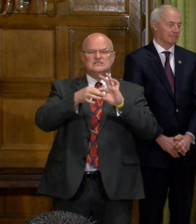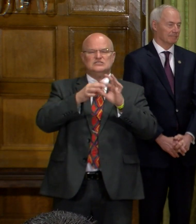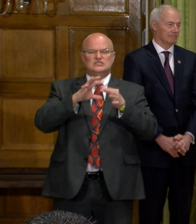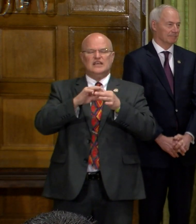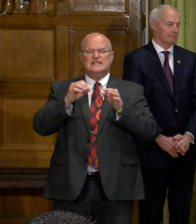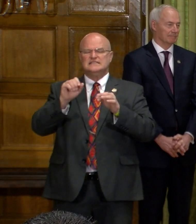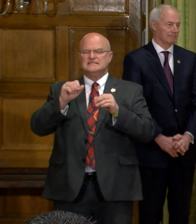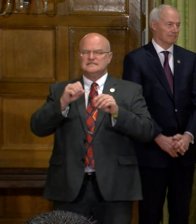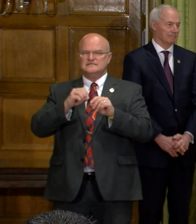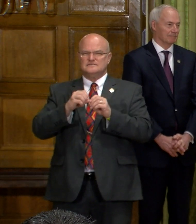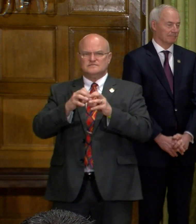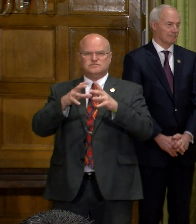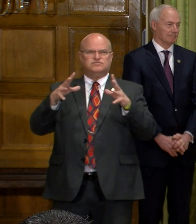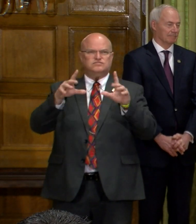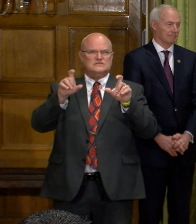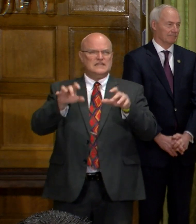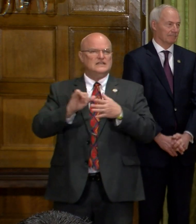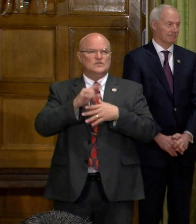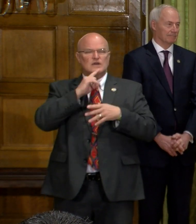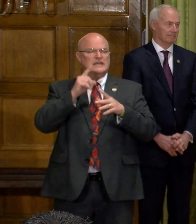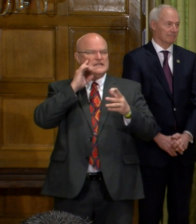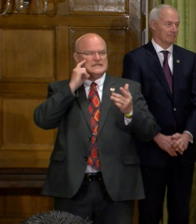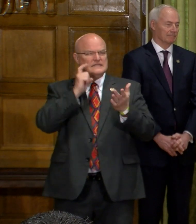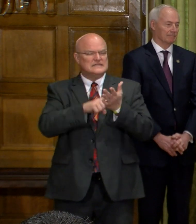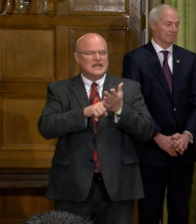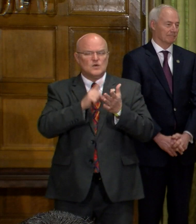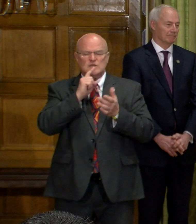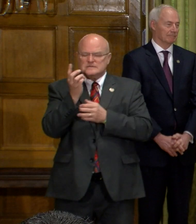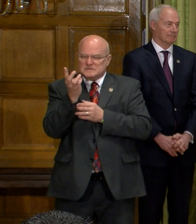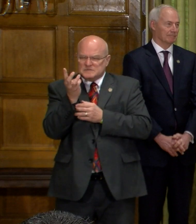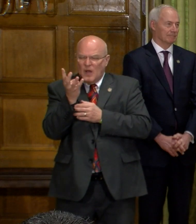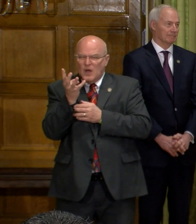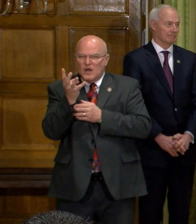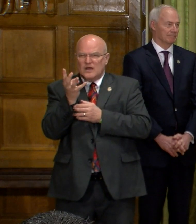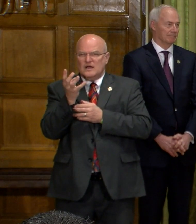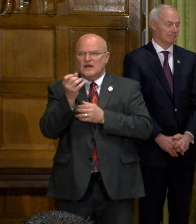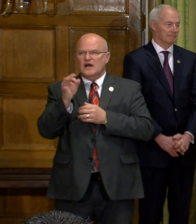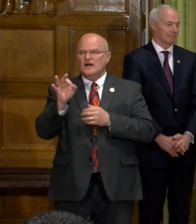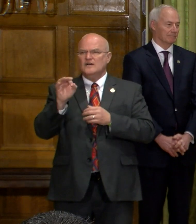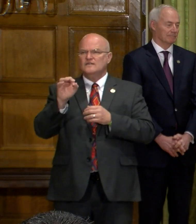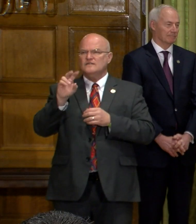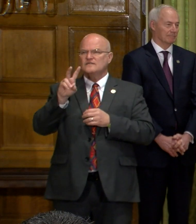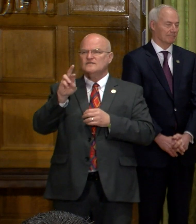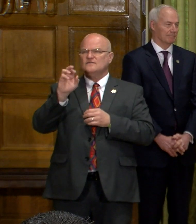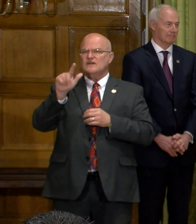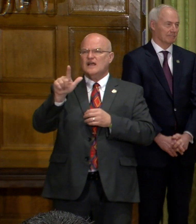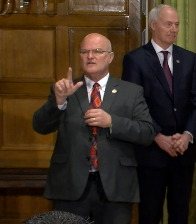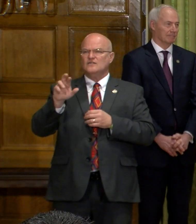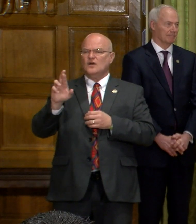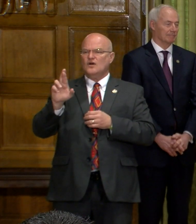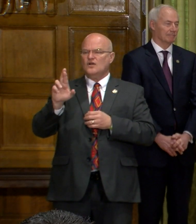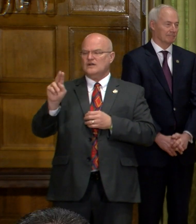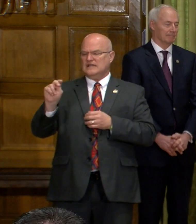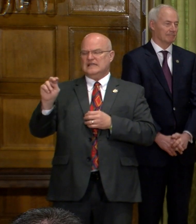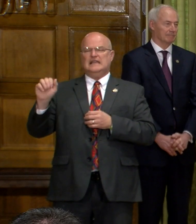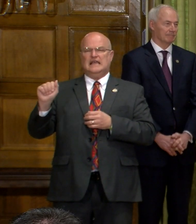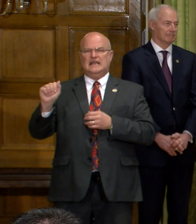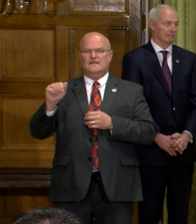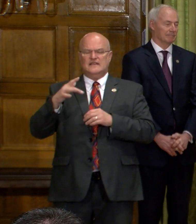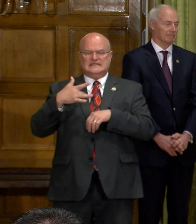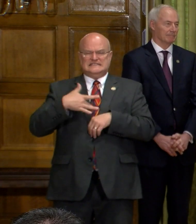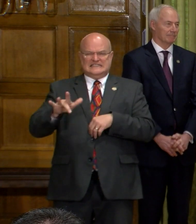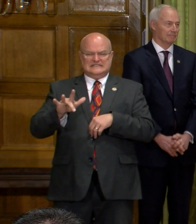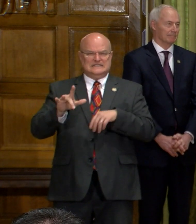It's an amplification test, so it can detect really very small amounts of viral RNA. And so it's a very